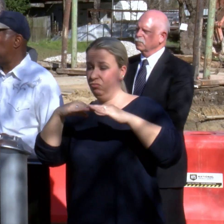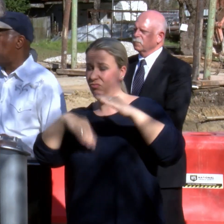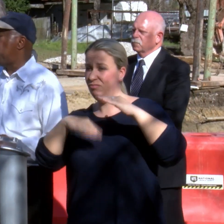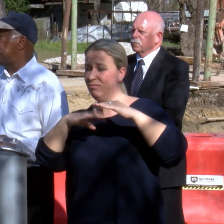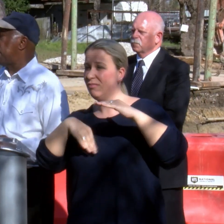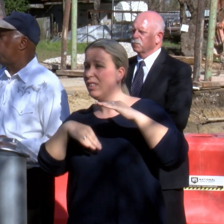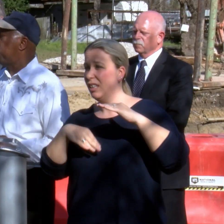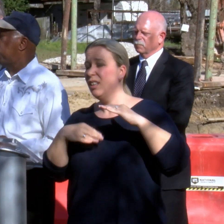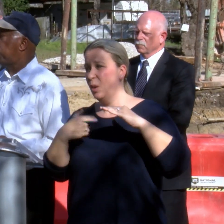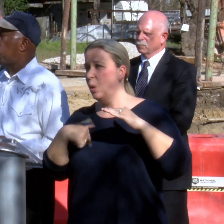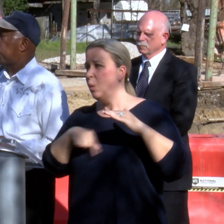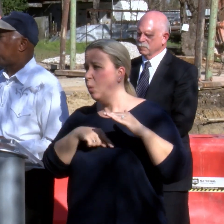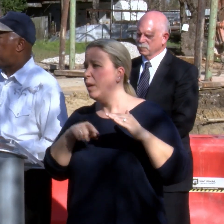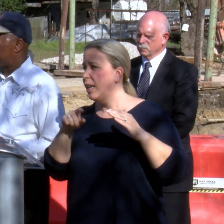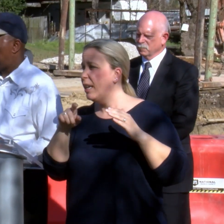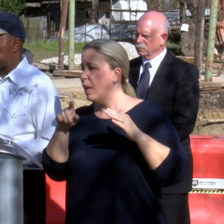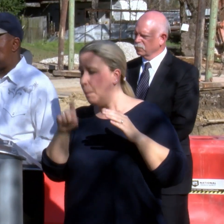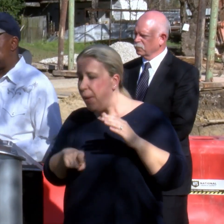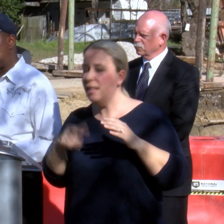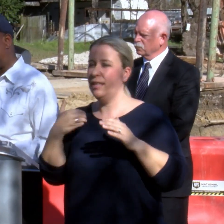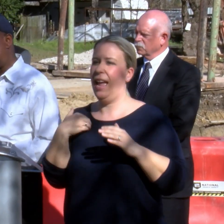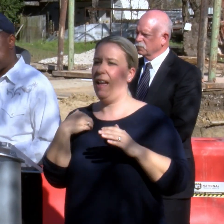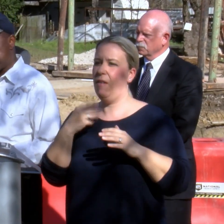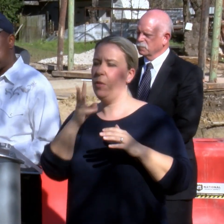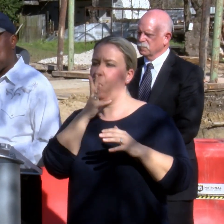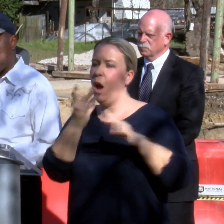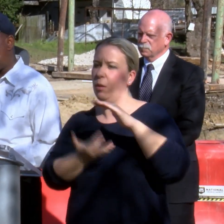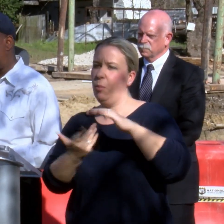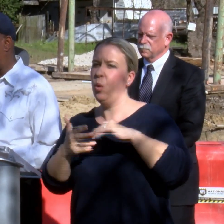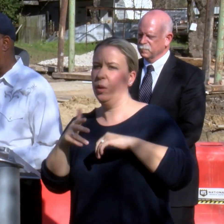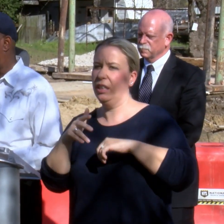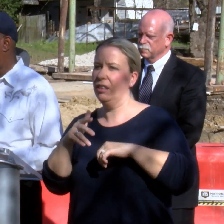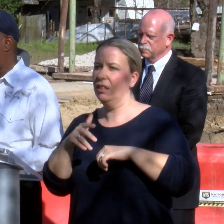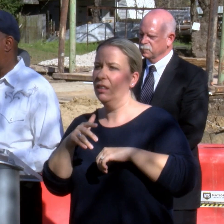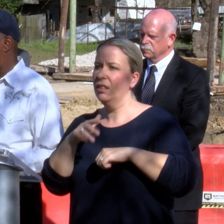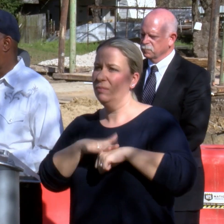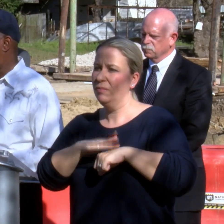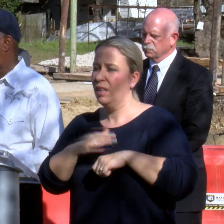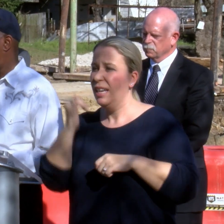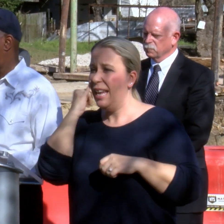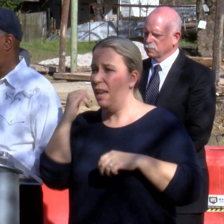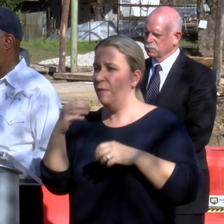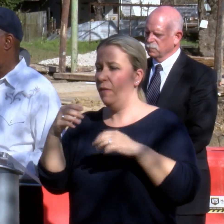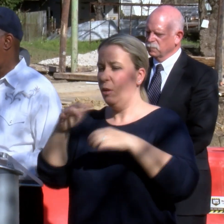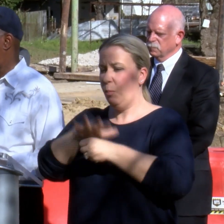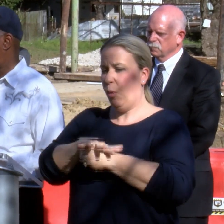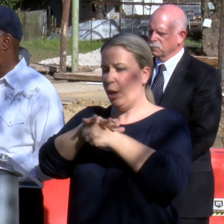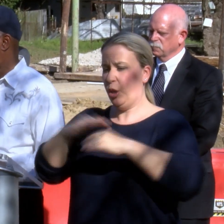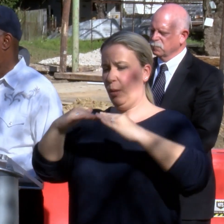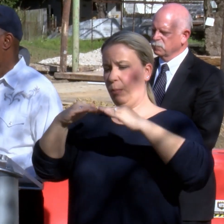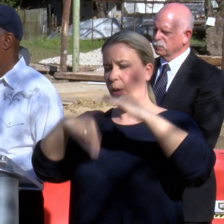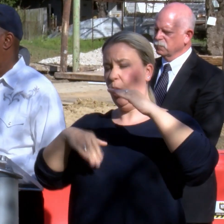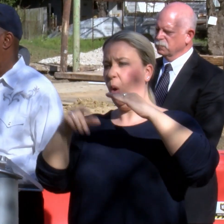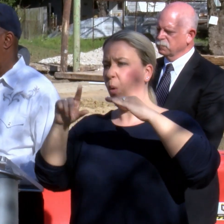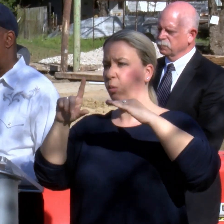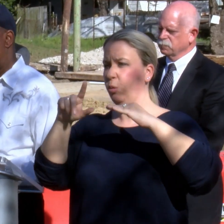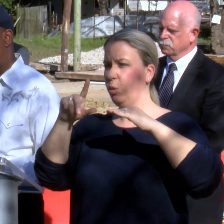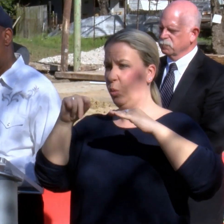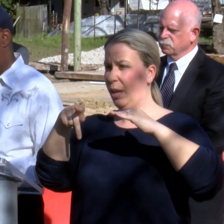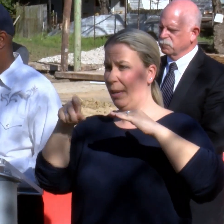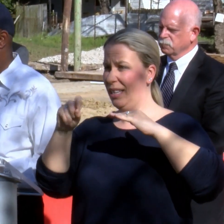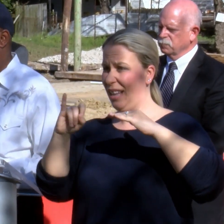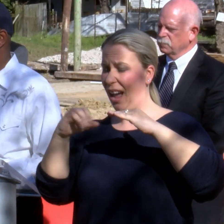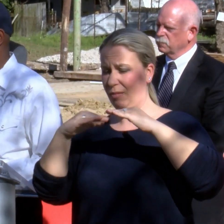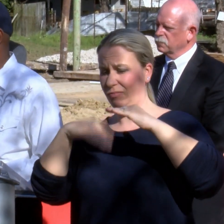then we are obligated to put forth the boiling water notice. So that's pretty much the cutoff. If the pressure drops below 20 psi,